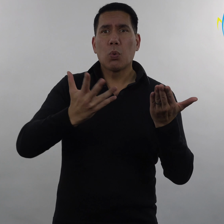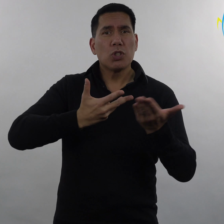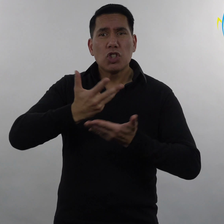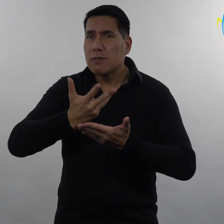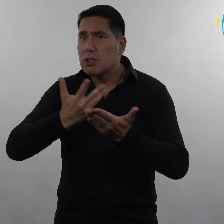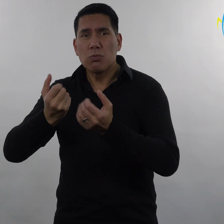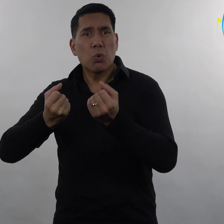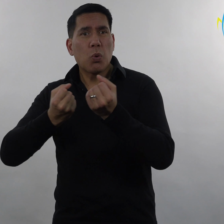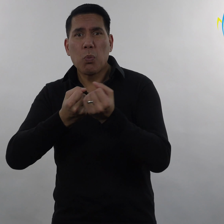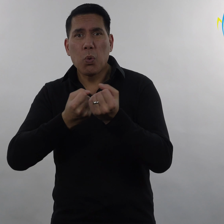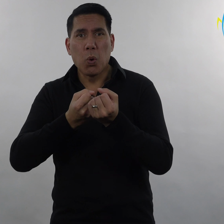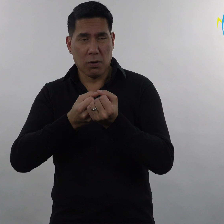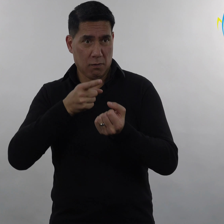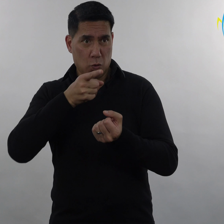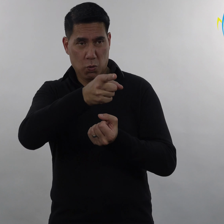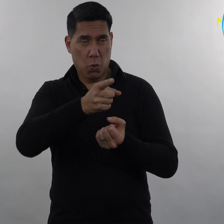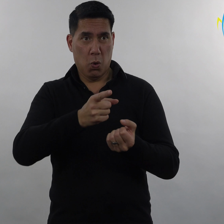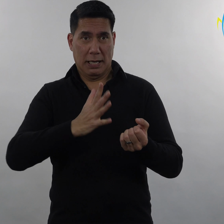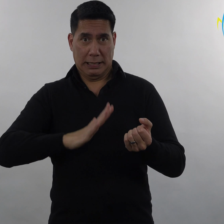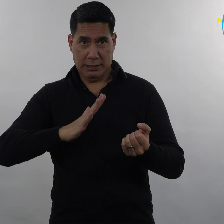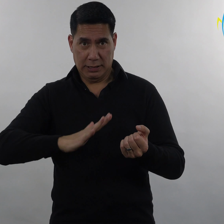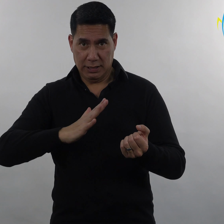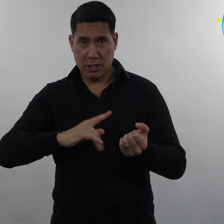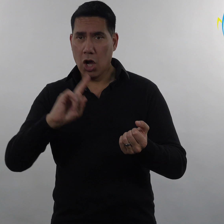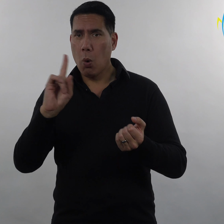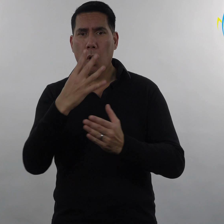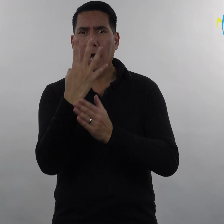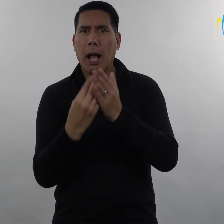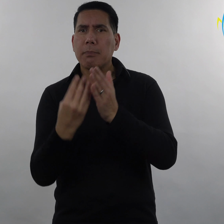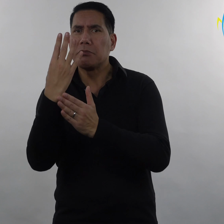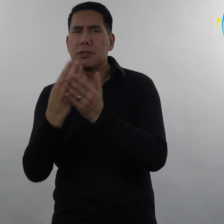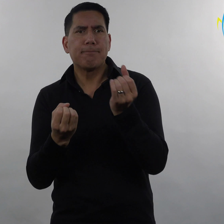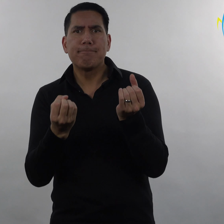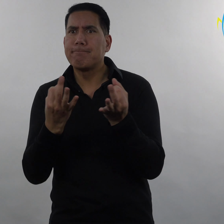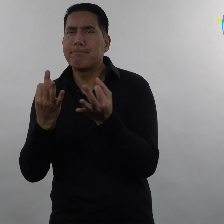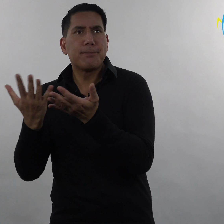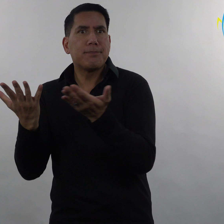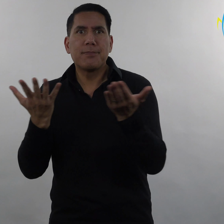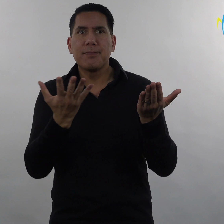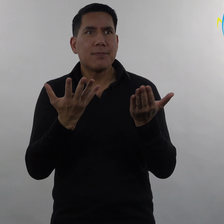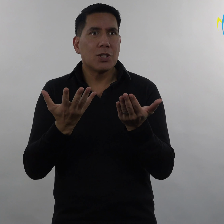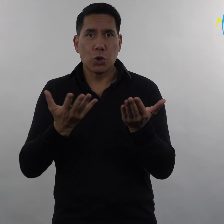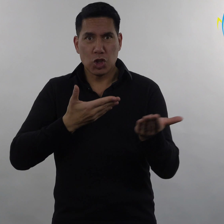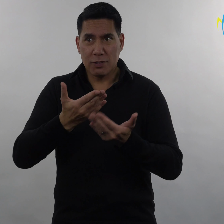services assisting your support needs and current gaps in support and service provision if there are any.